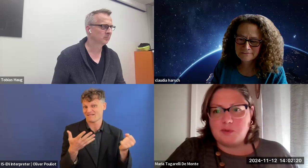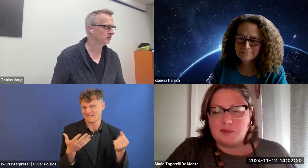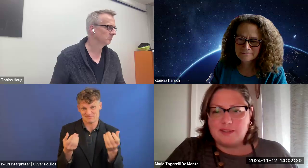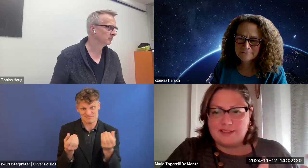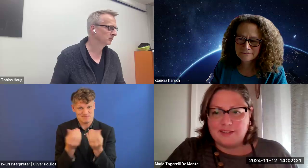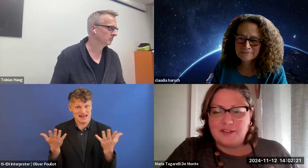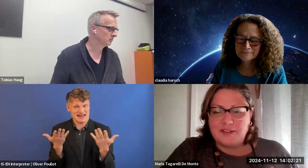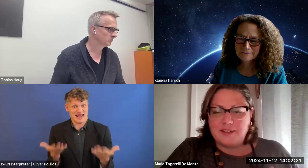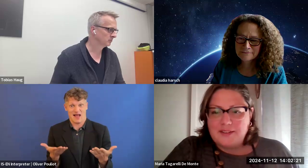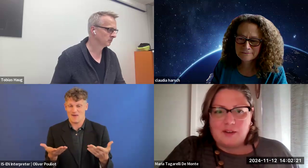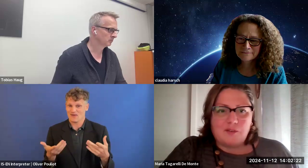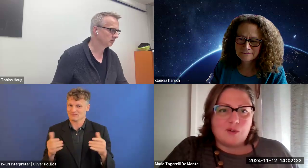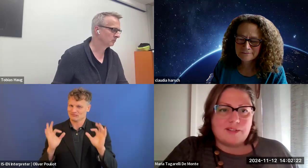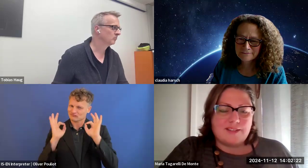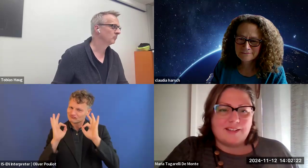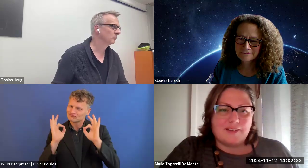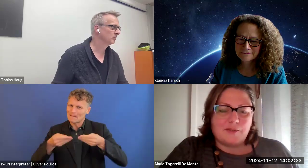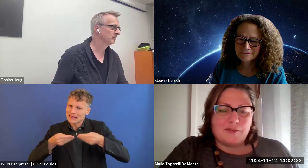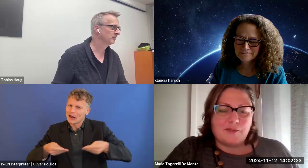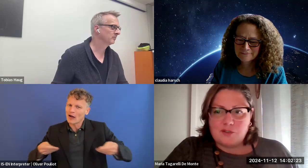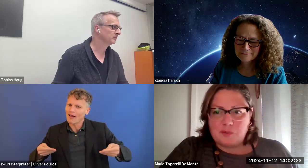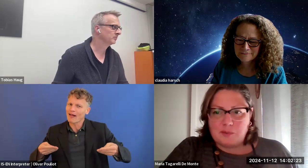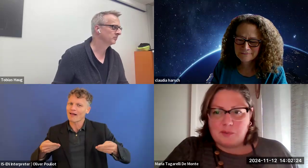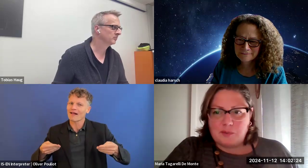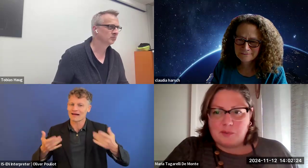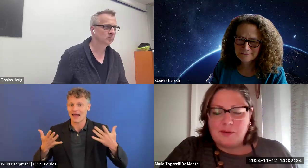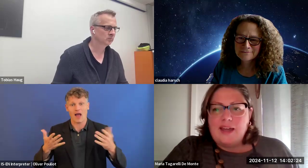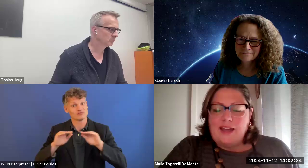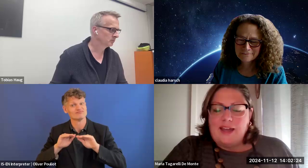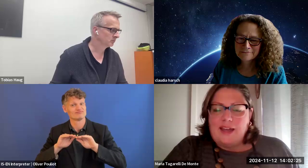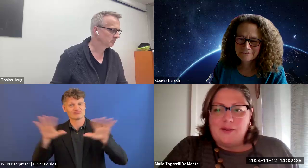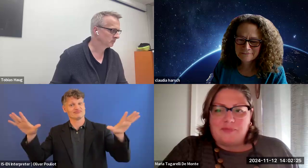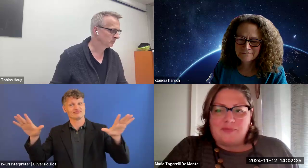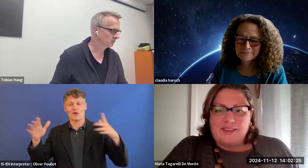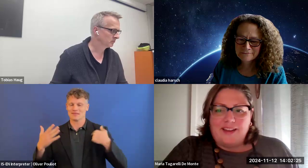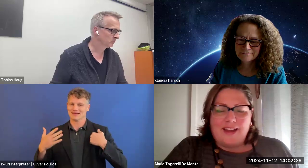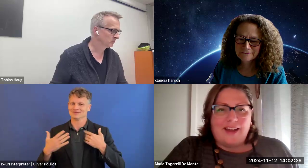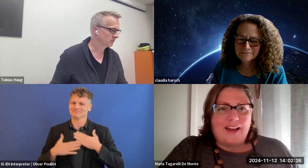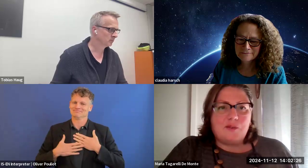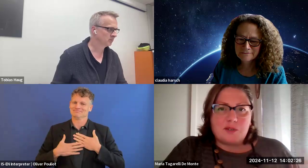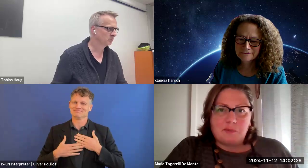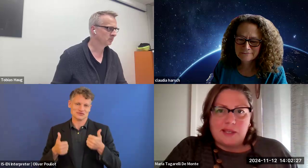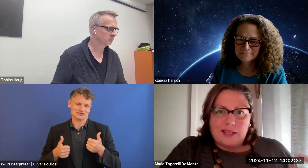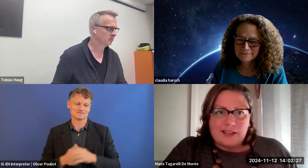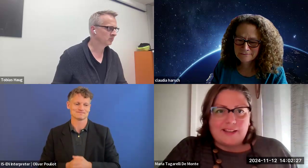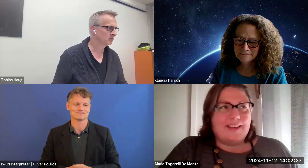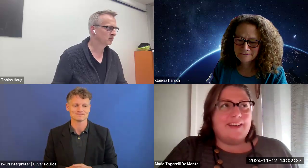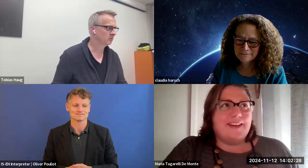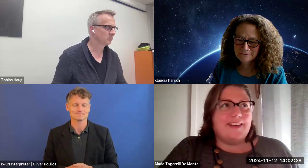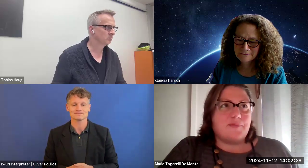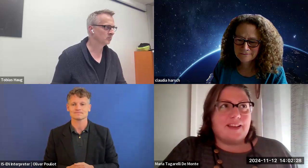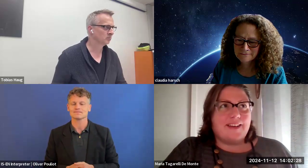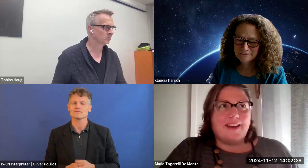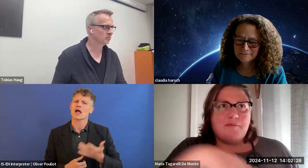across Europe. So this is of course, is a great pleasure for me. As you were